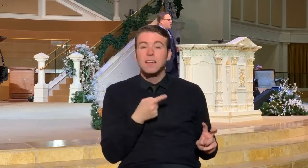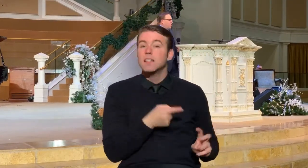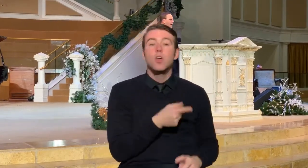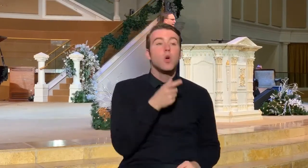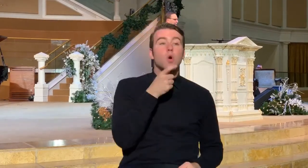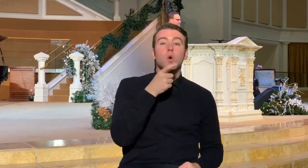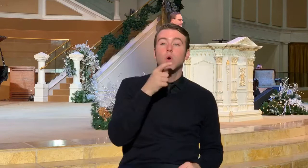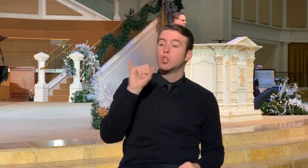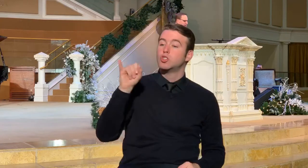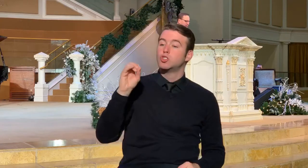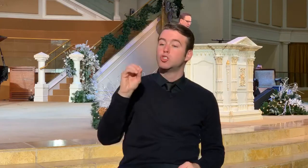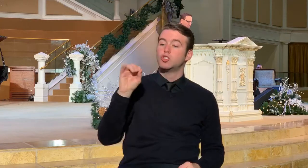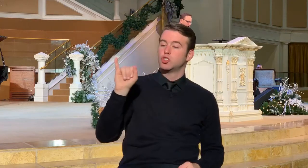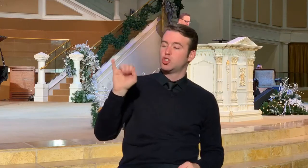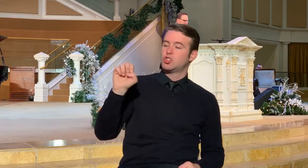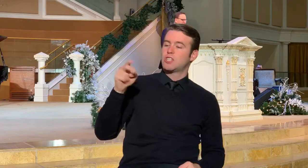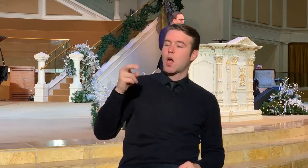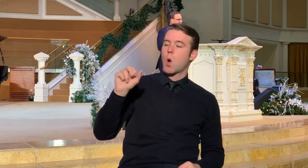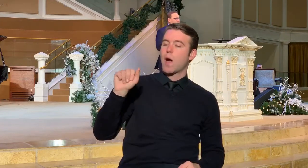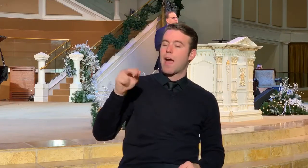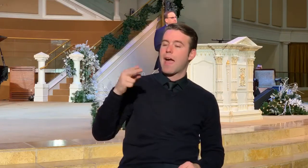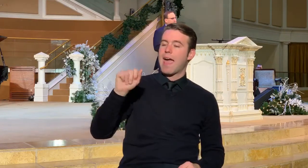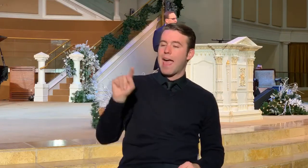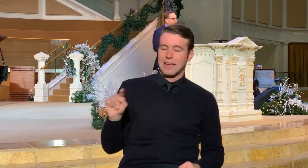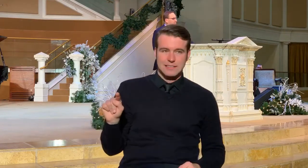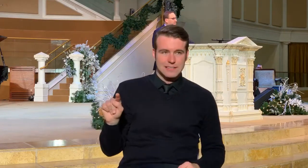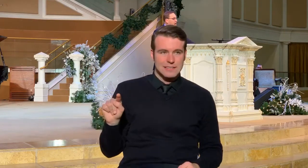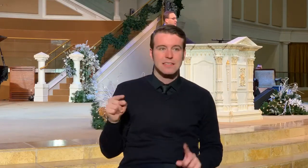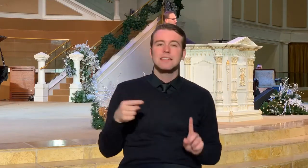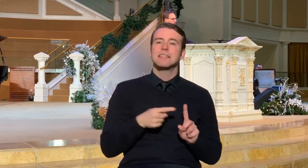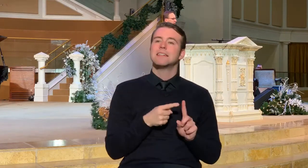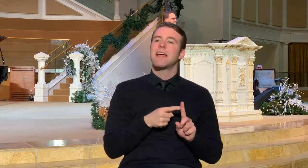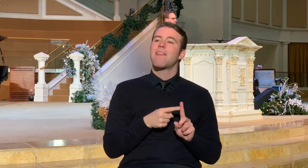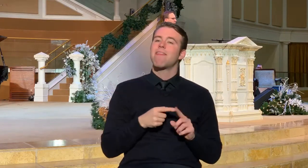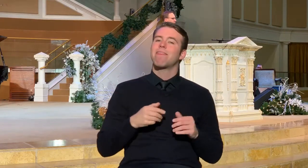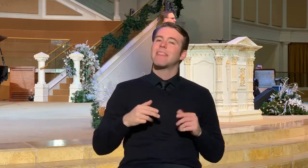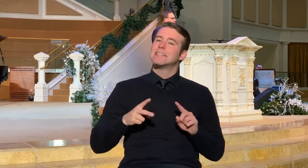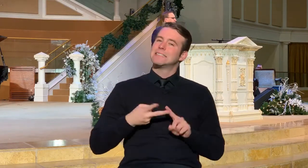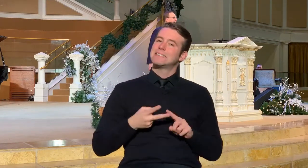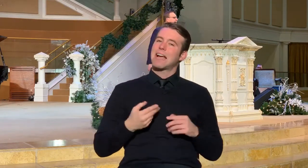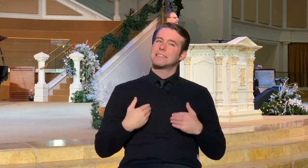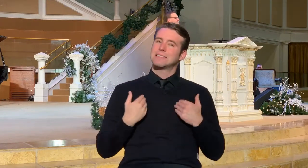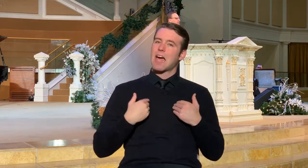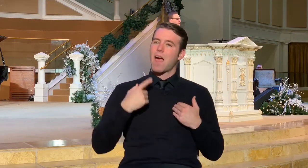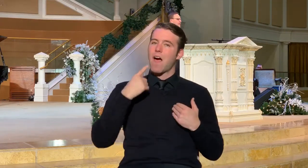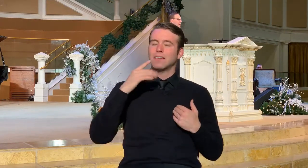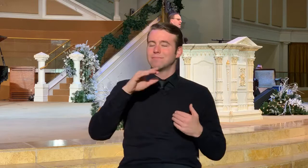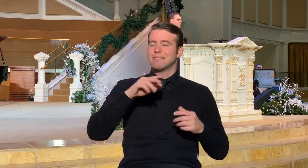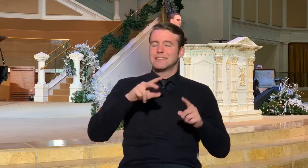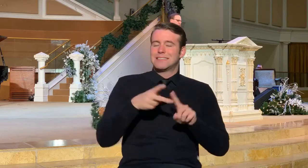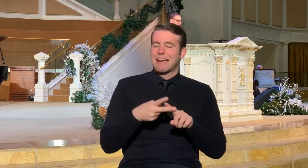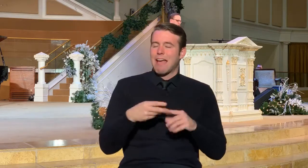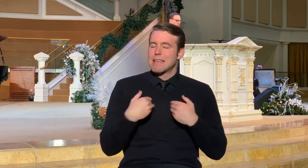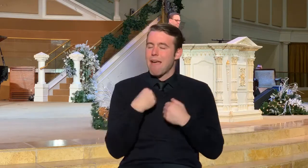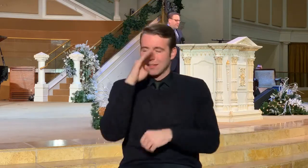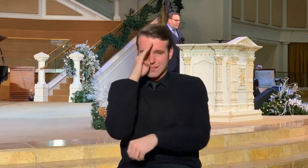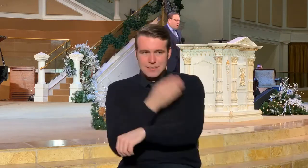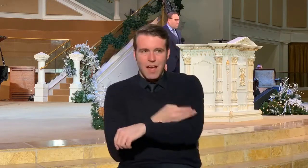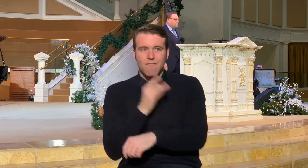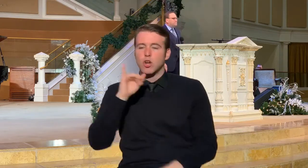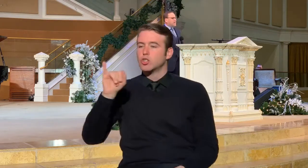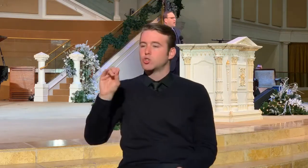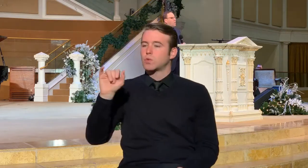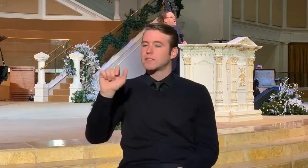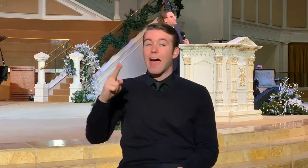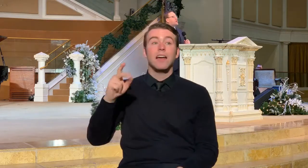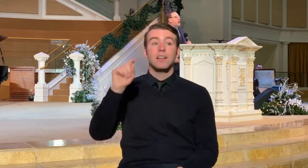was Jehoahaz. He was the second son, the younger son of Josiah. He would assume the